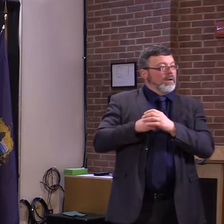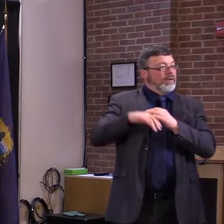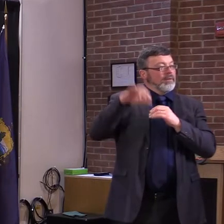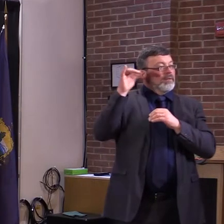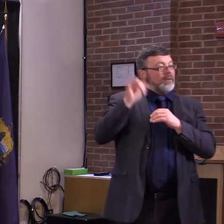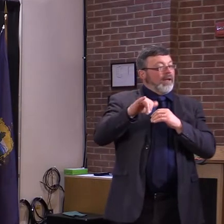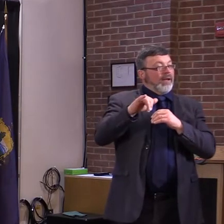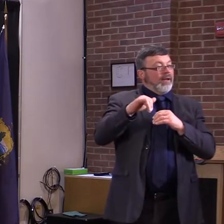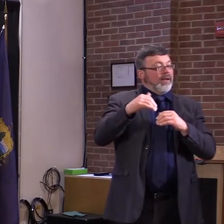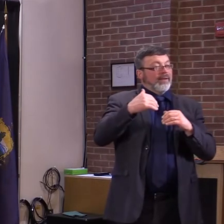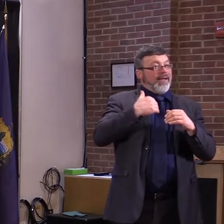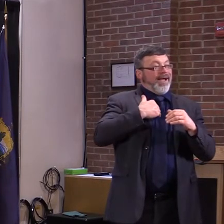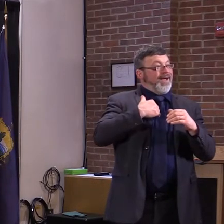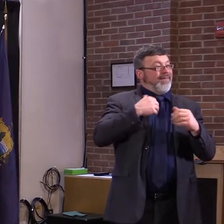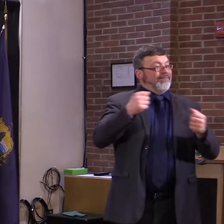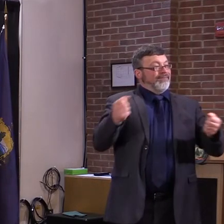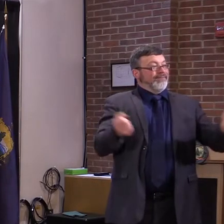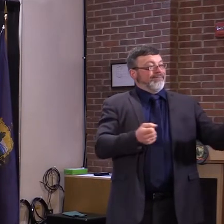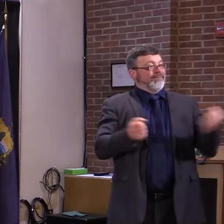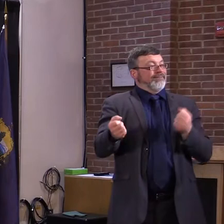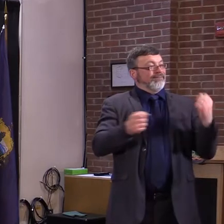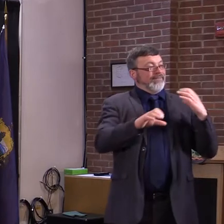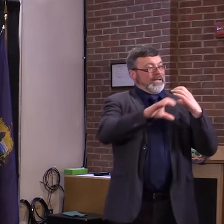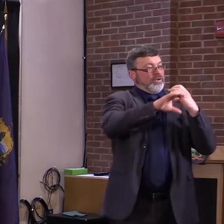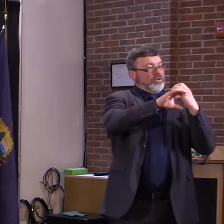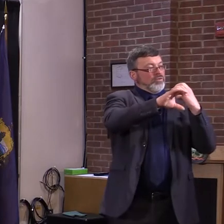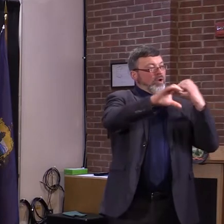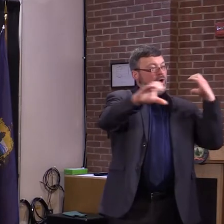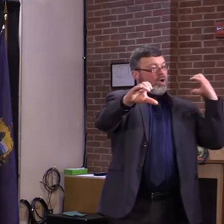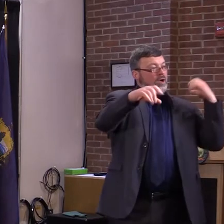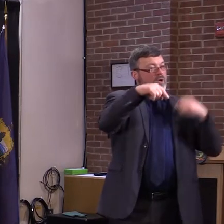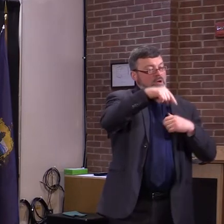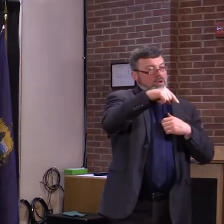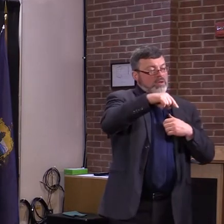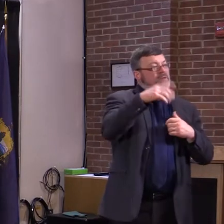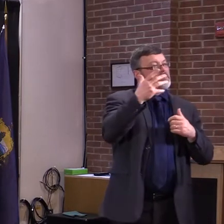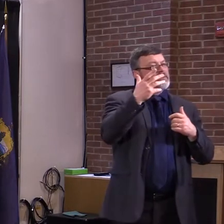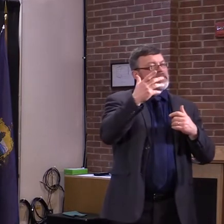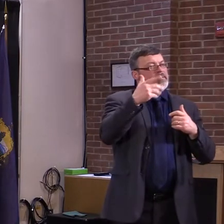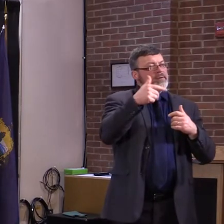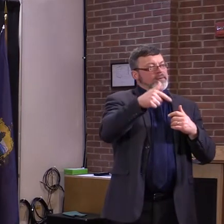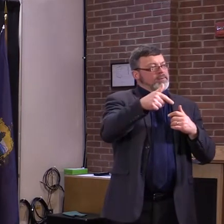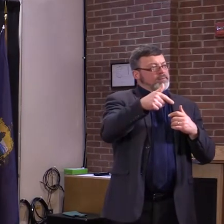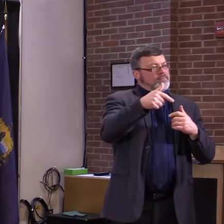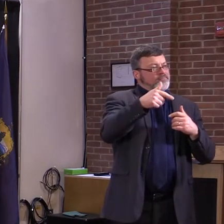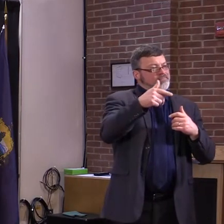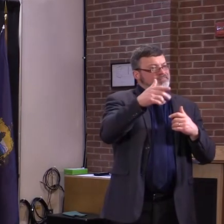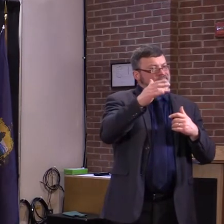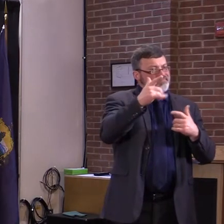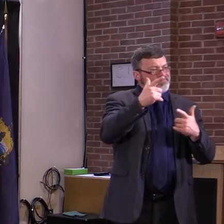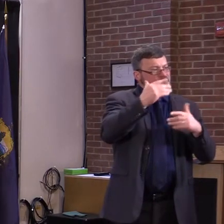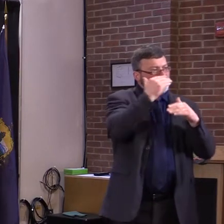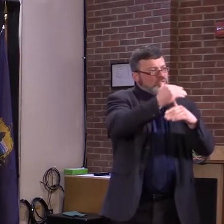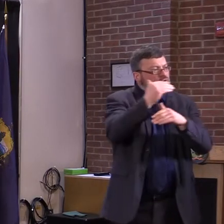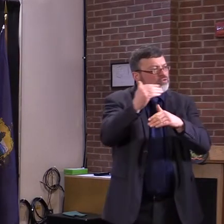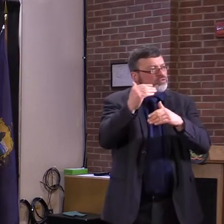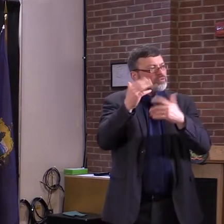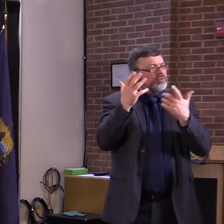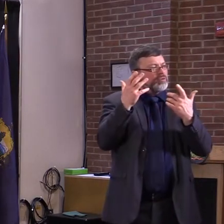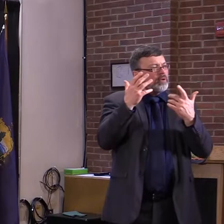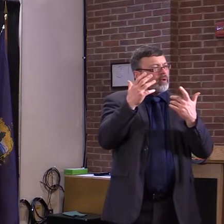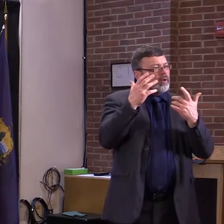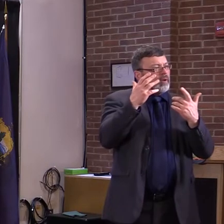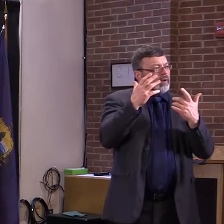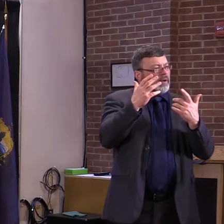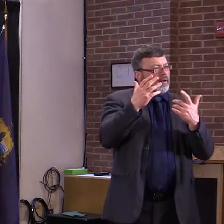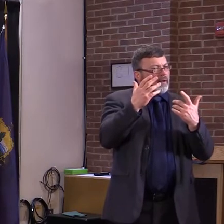what your thoughts are on those restrictions and the possible outcome. Well,